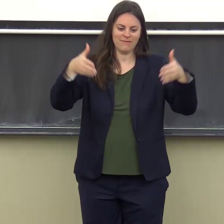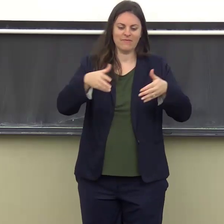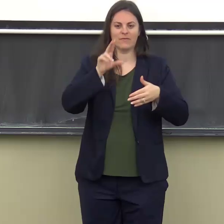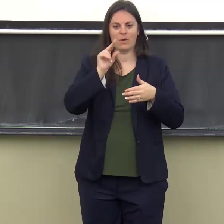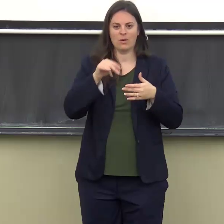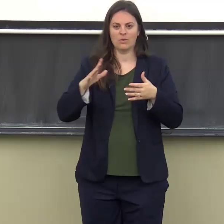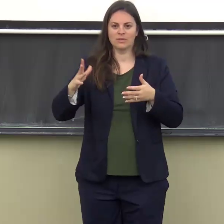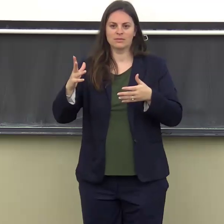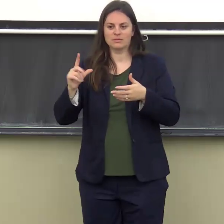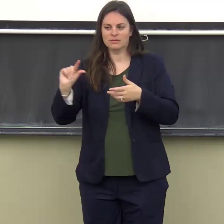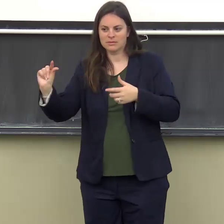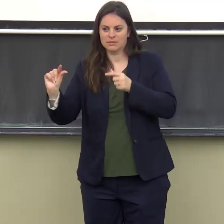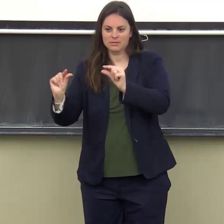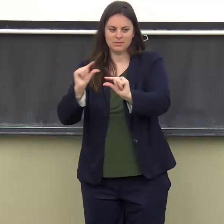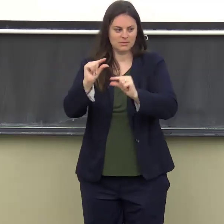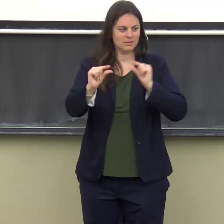many things came from it.